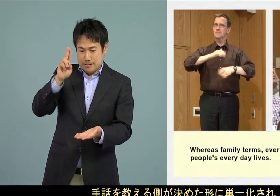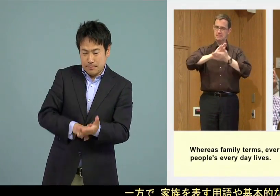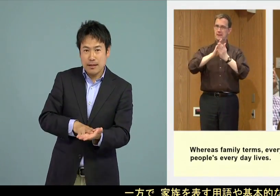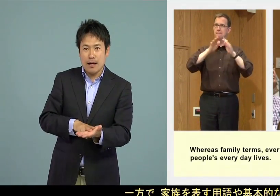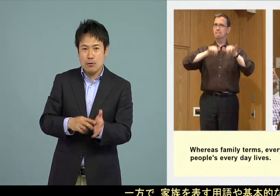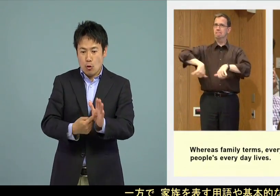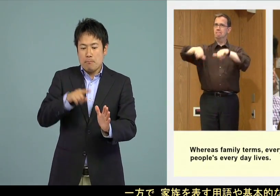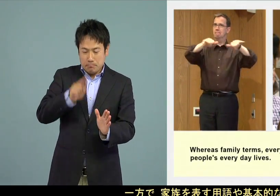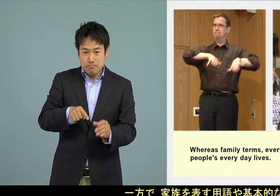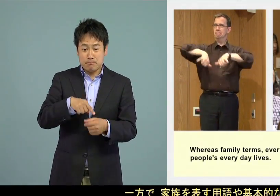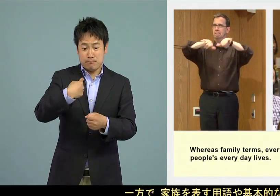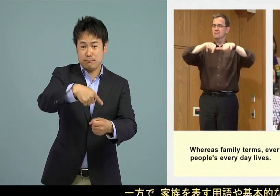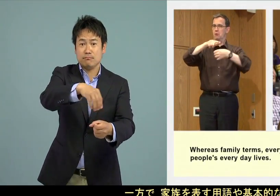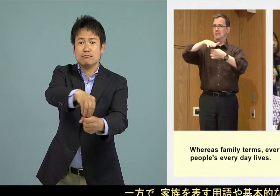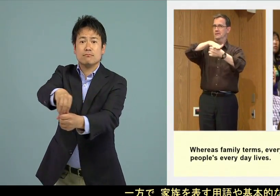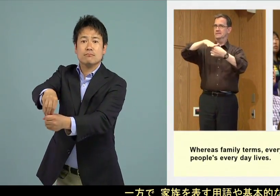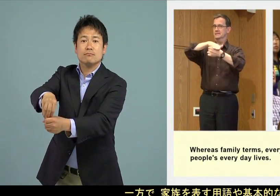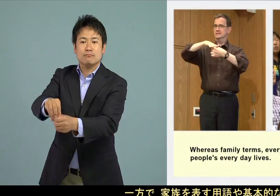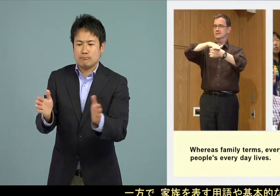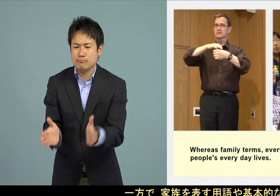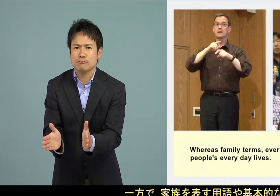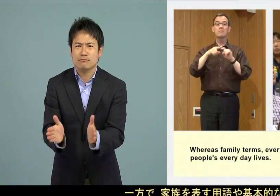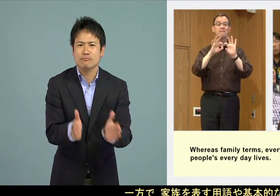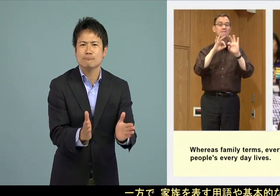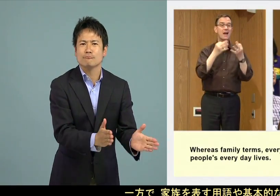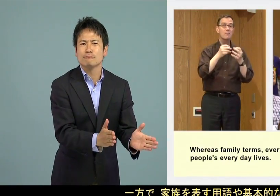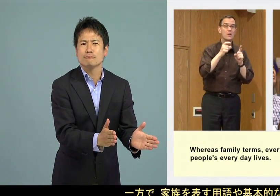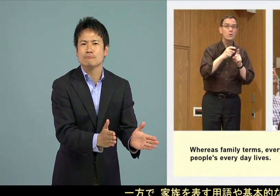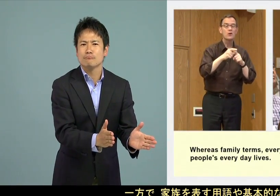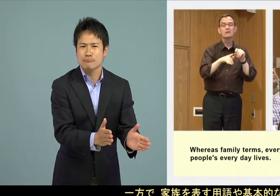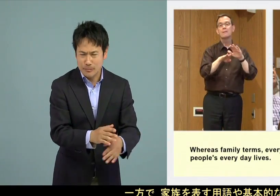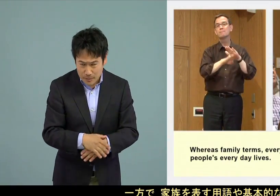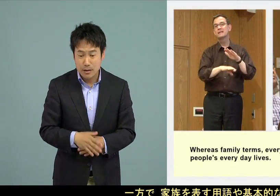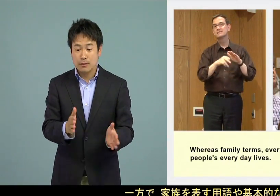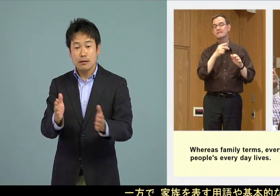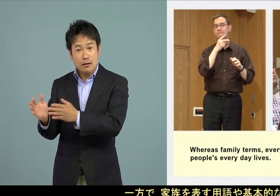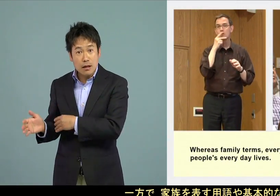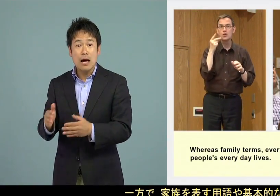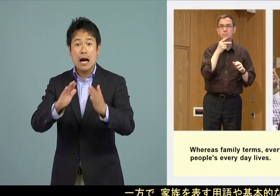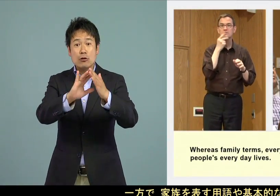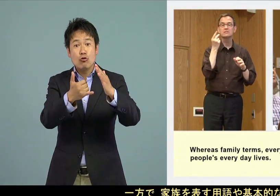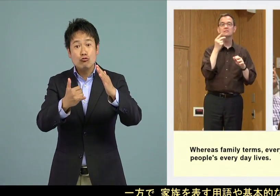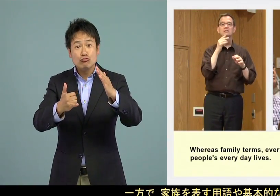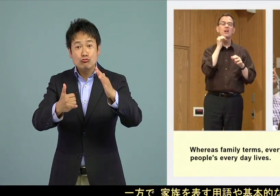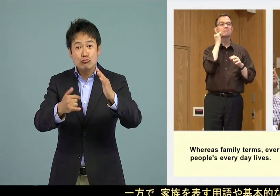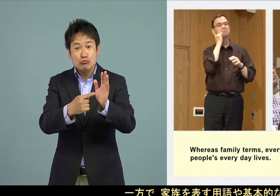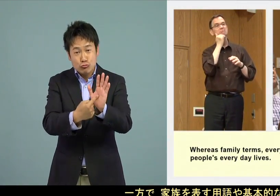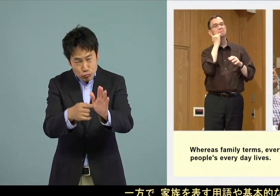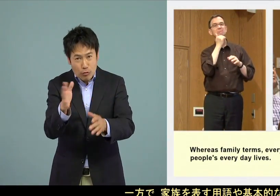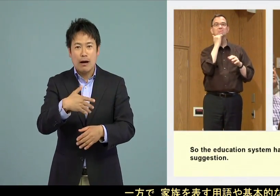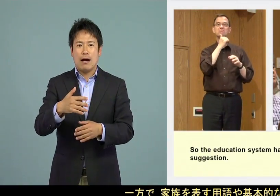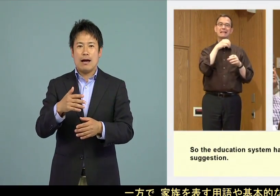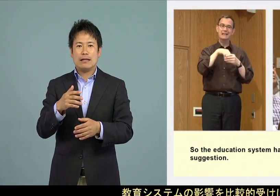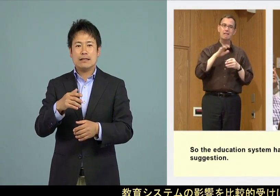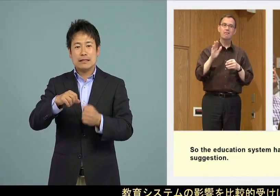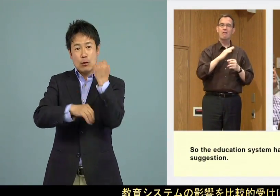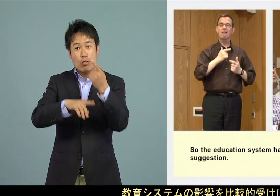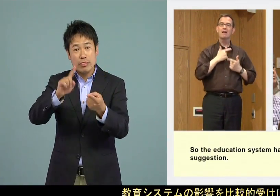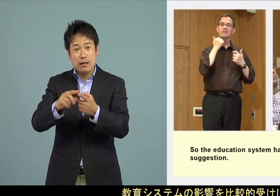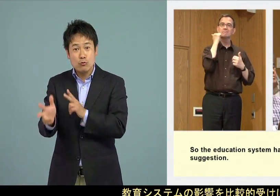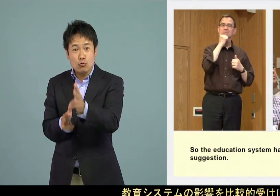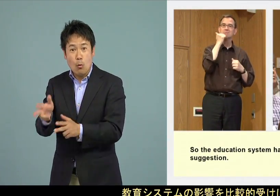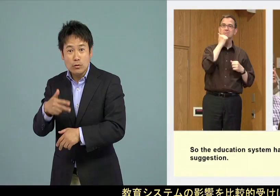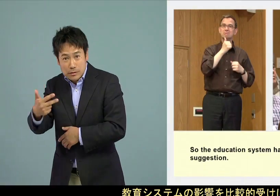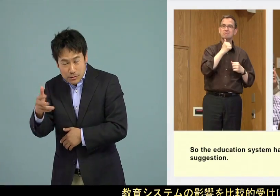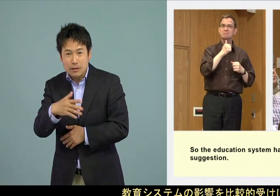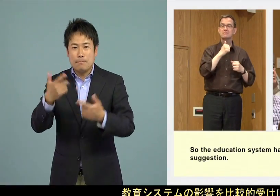colours. Whereas family terms, everyday terms, basic verbs, these are everyday people's lives. And there's less